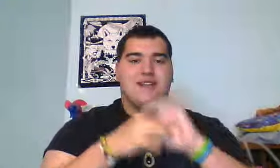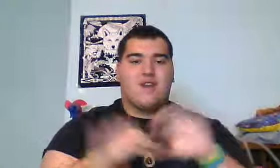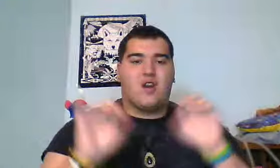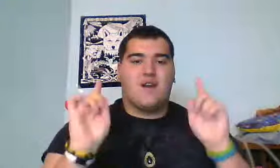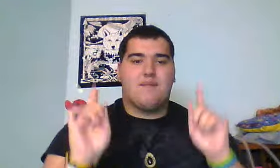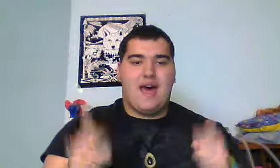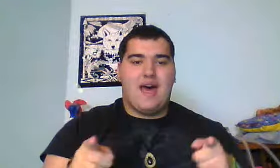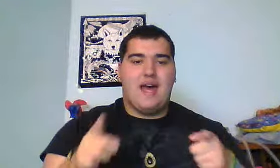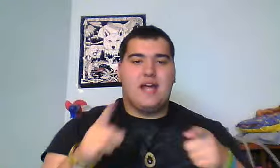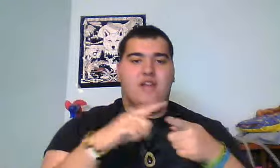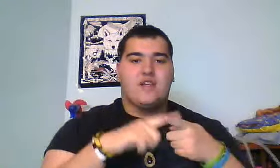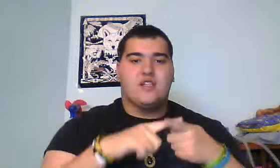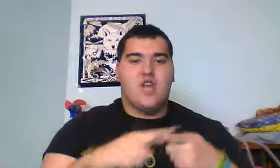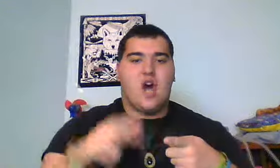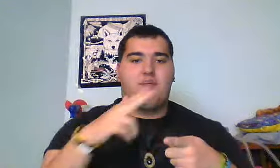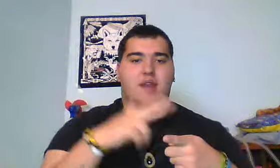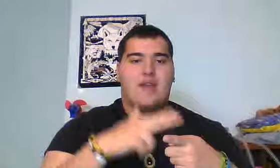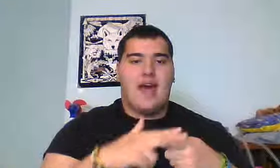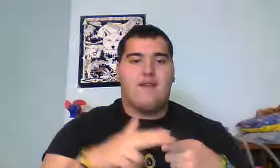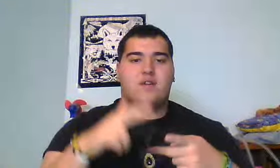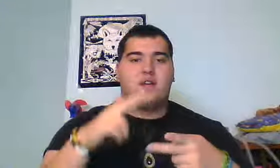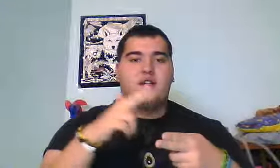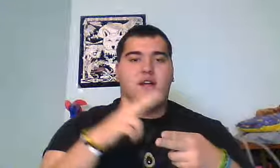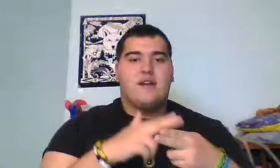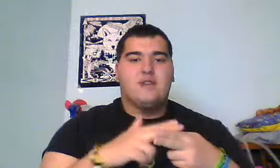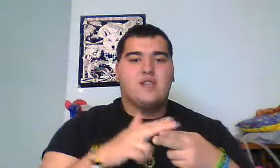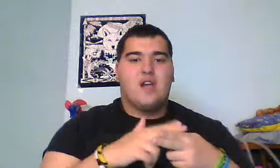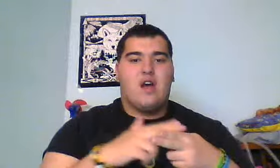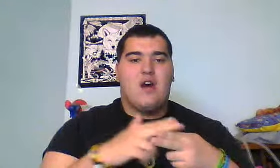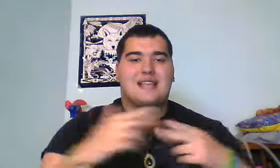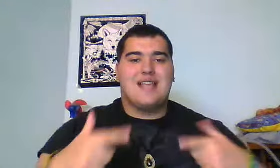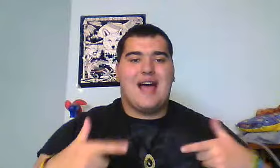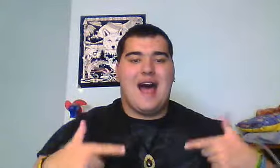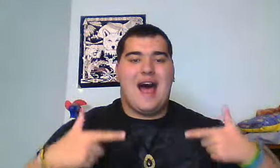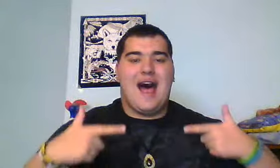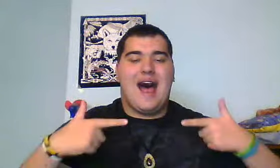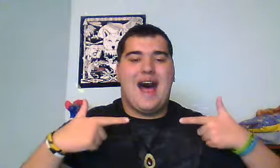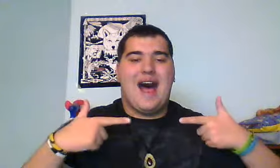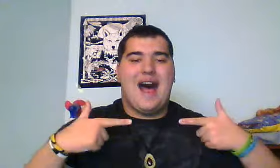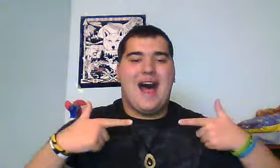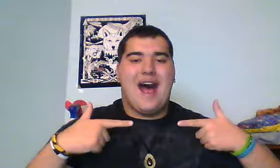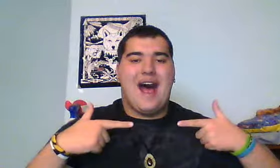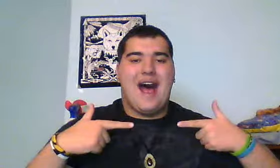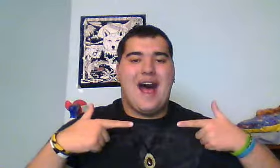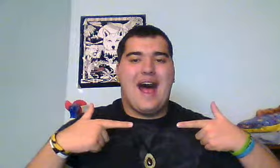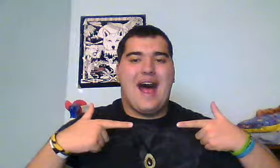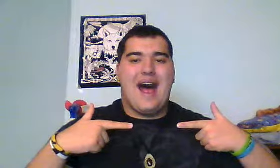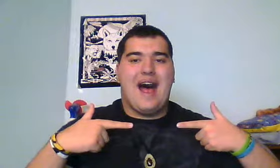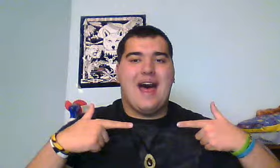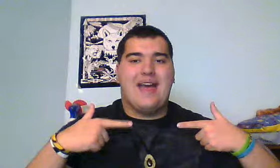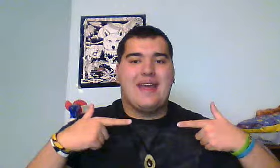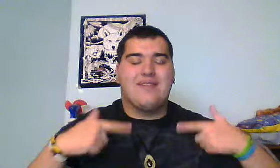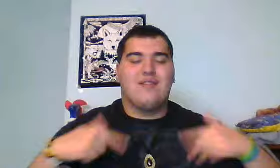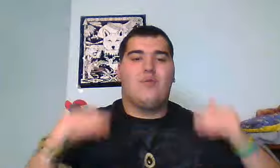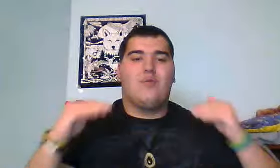clevered by The sharp enough of a short life Life's a